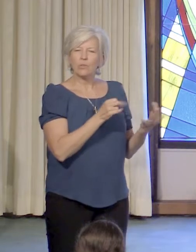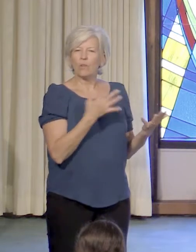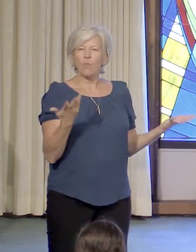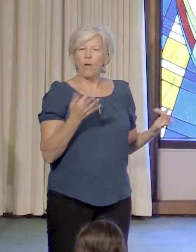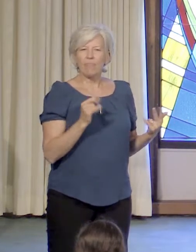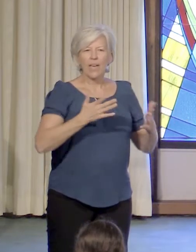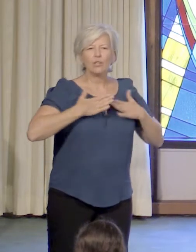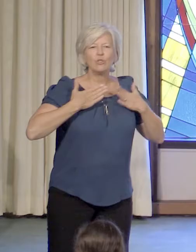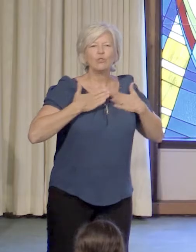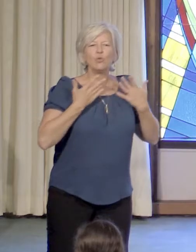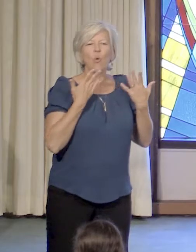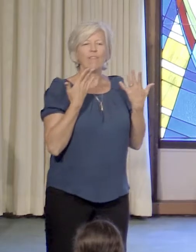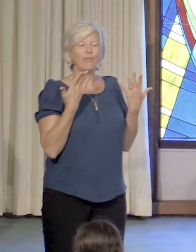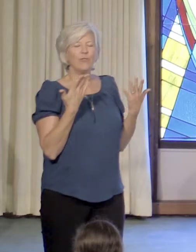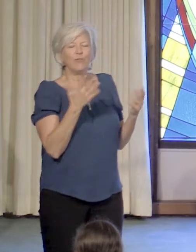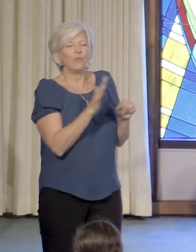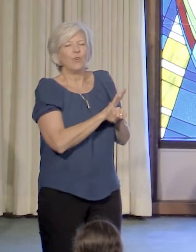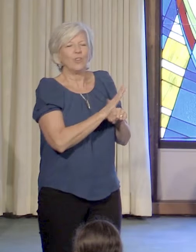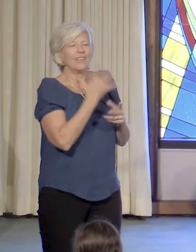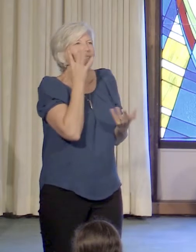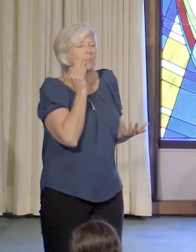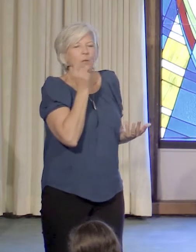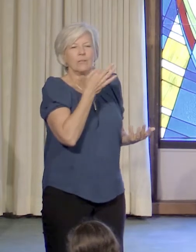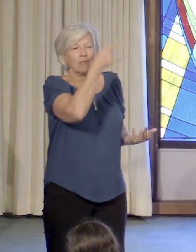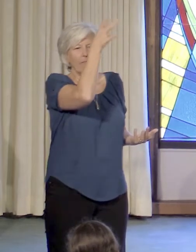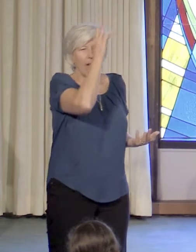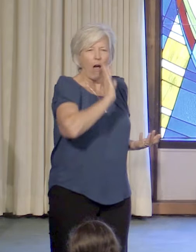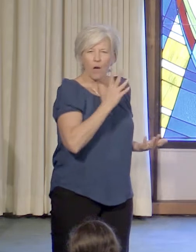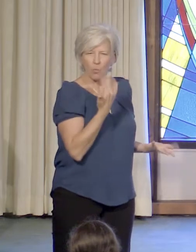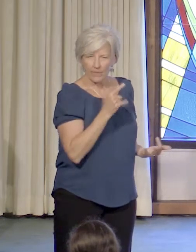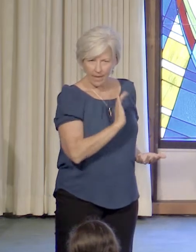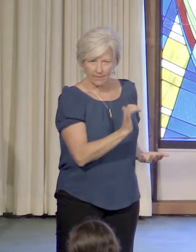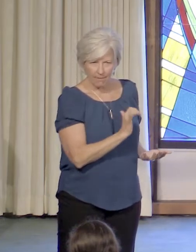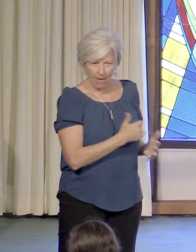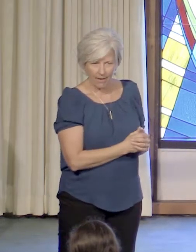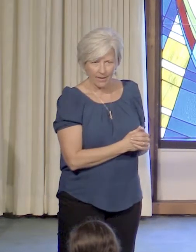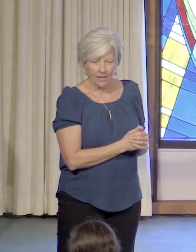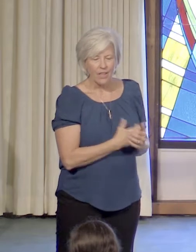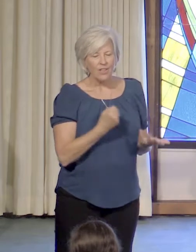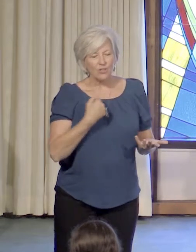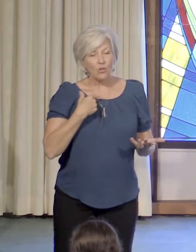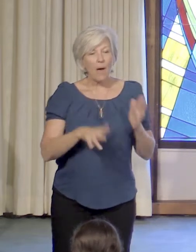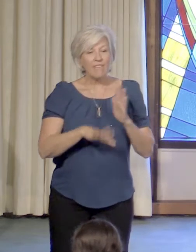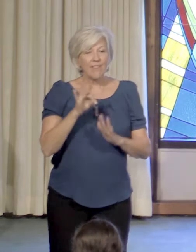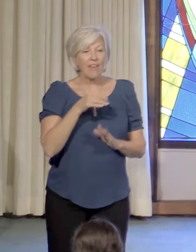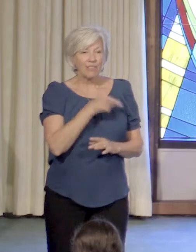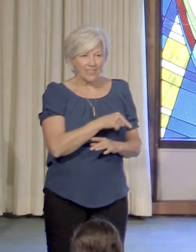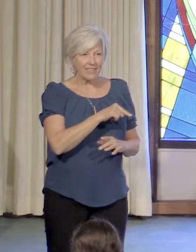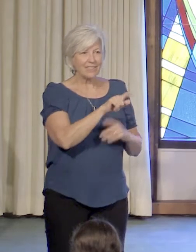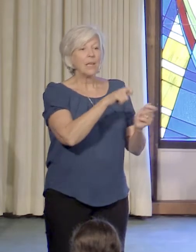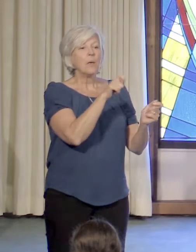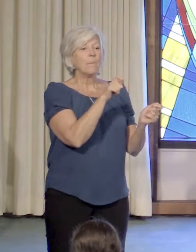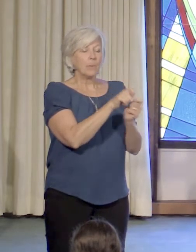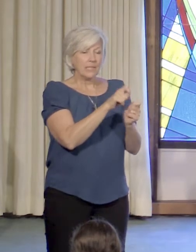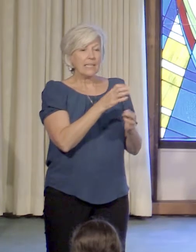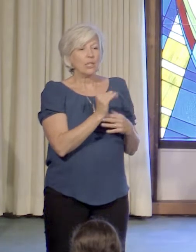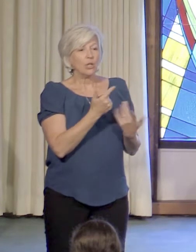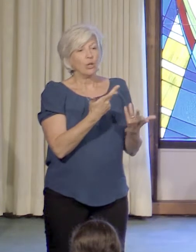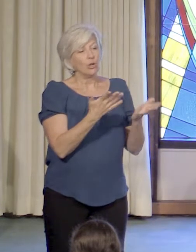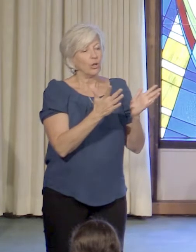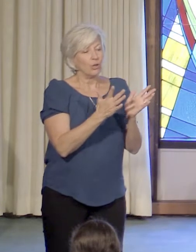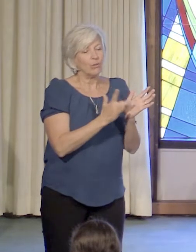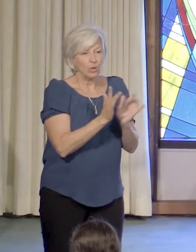joyful experience of God is like. So I found this particular scripture and a metaphysical interpretation